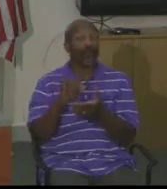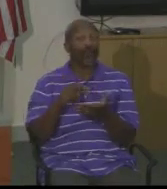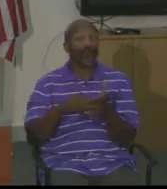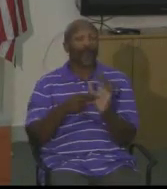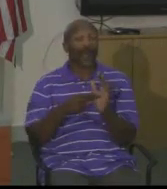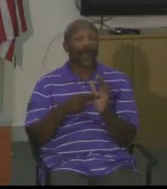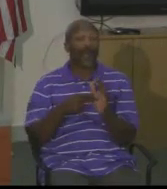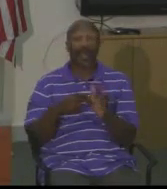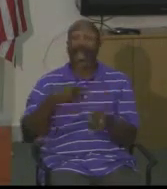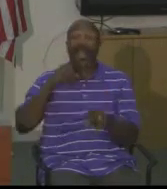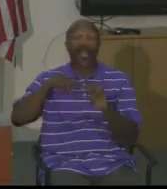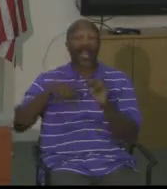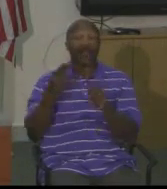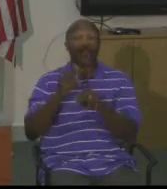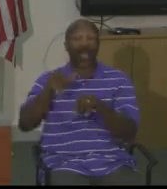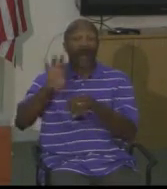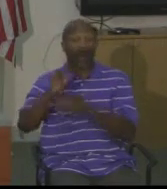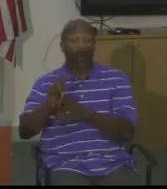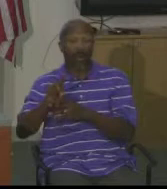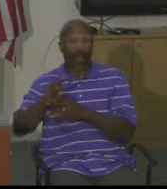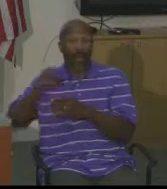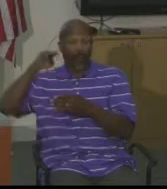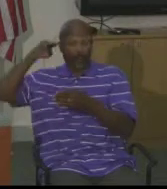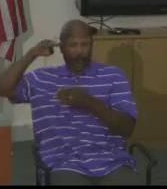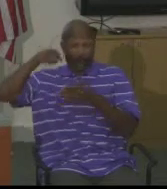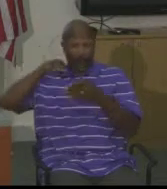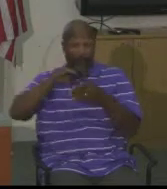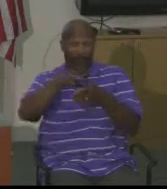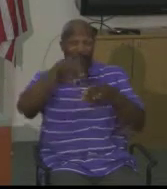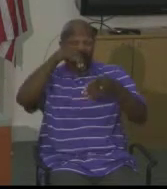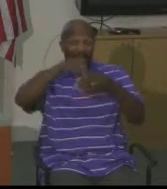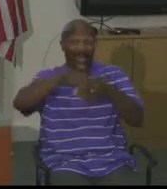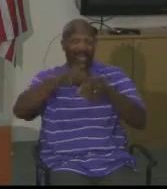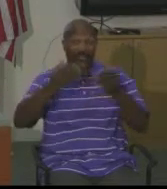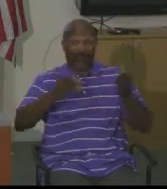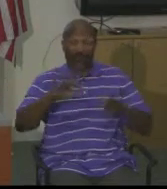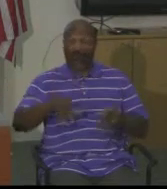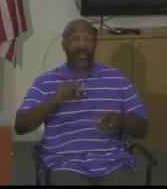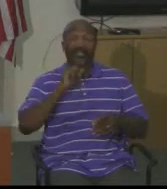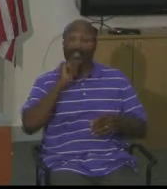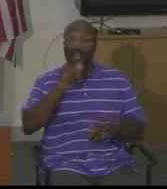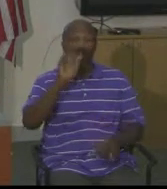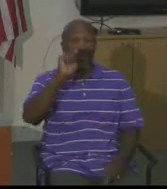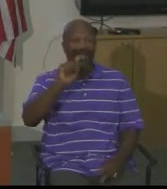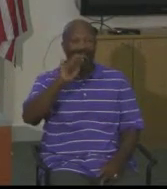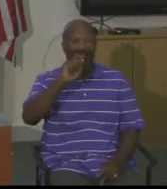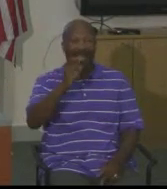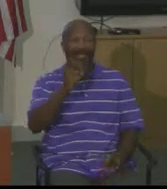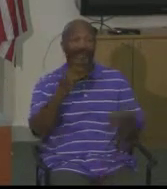no one-use server is ATX compatible or